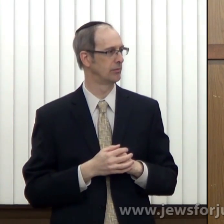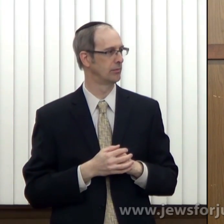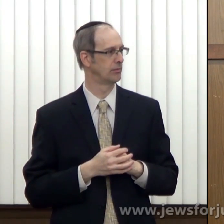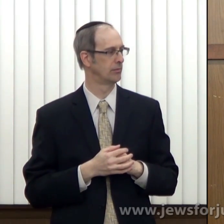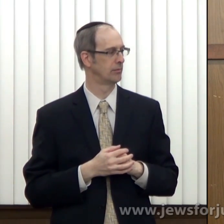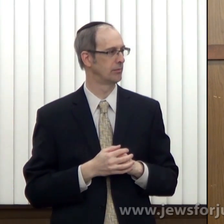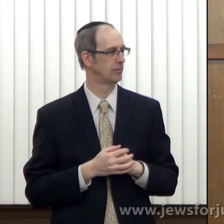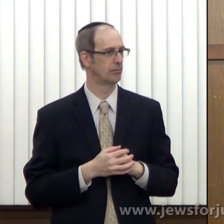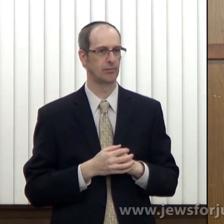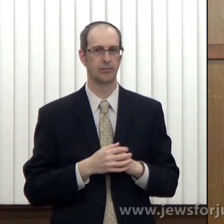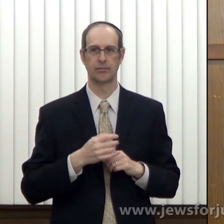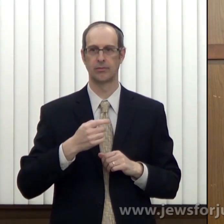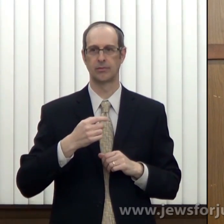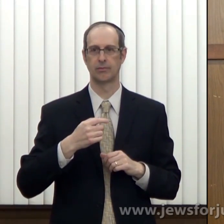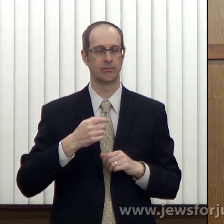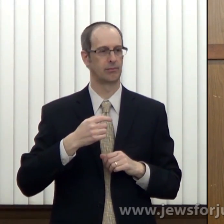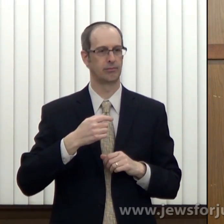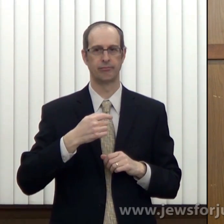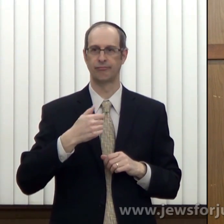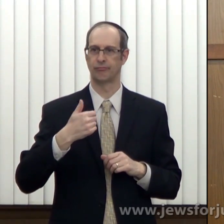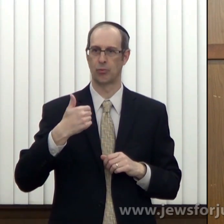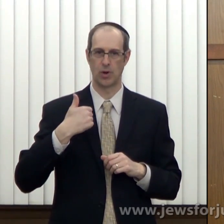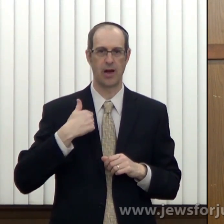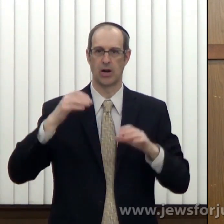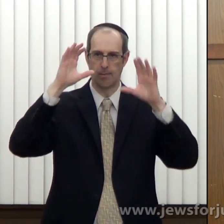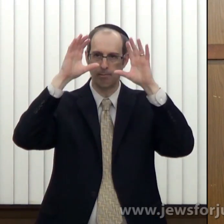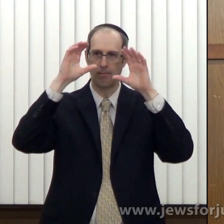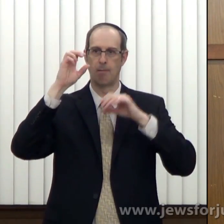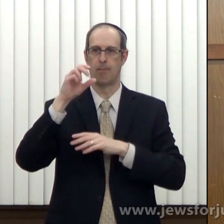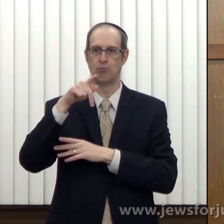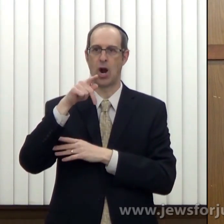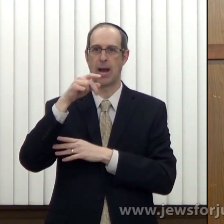Stephen Harper is our prime minister.